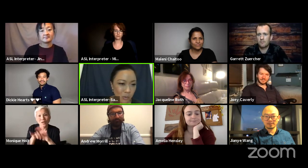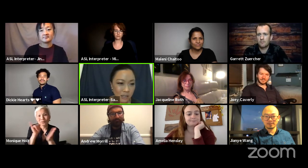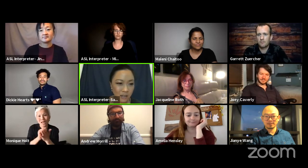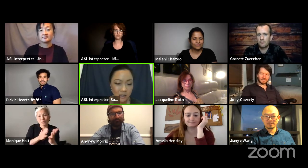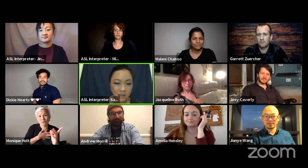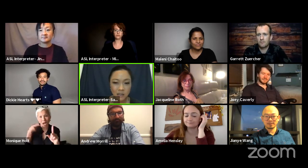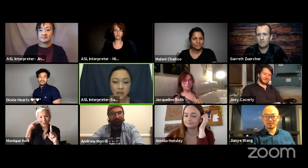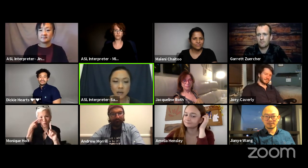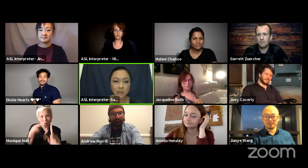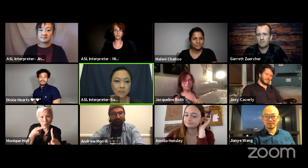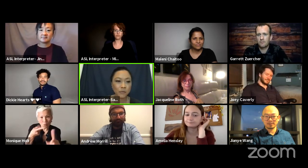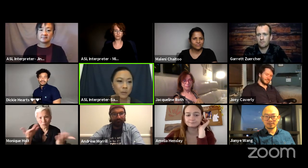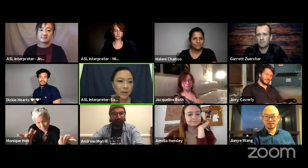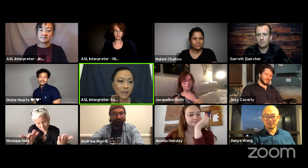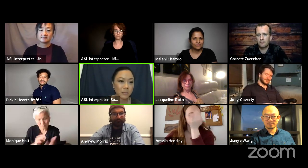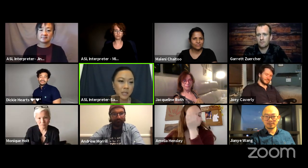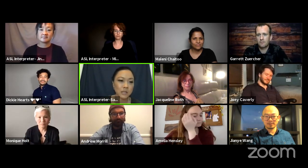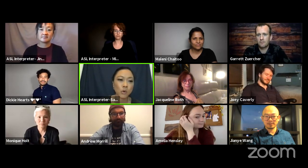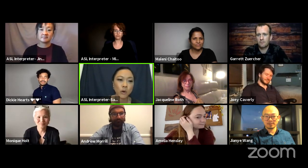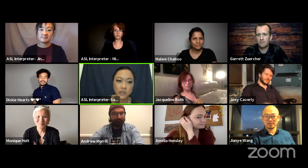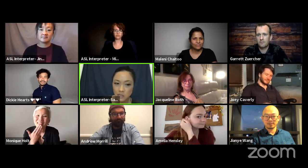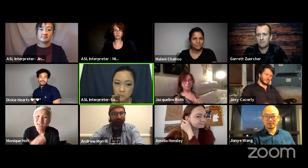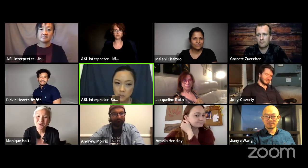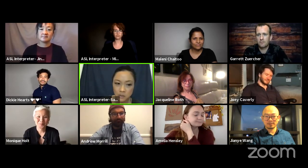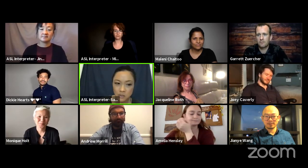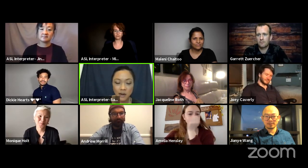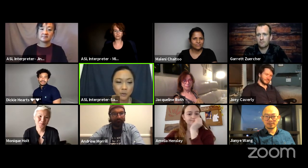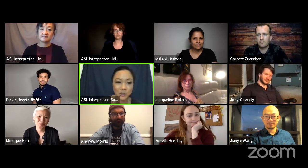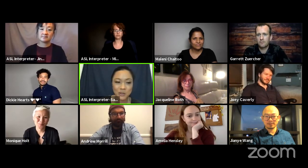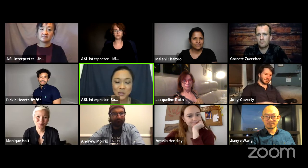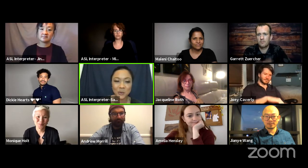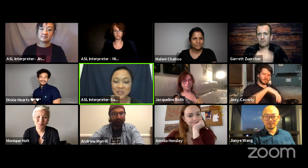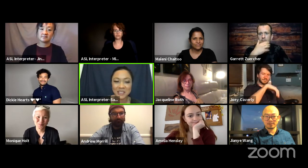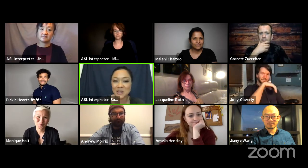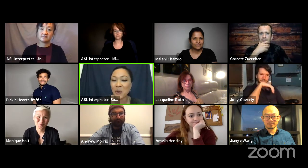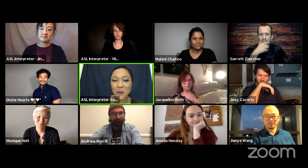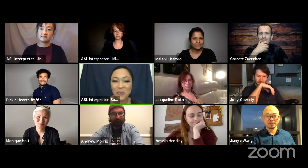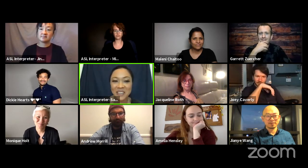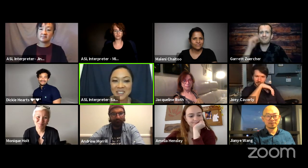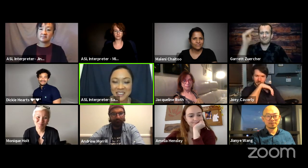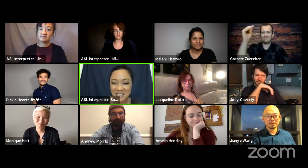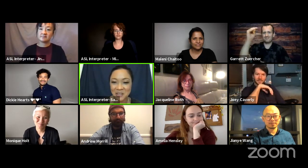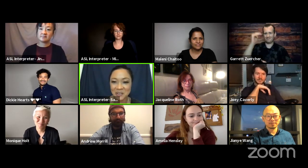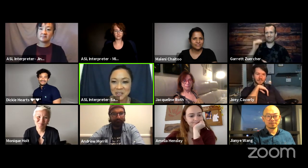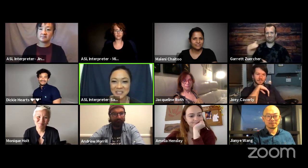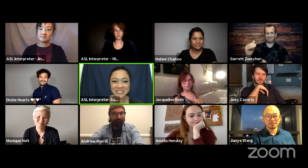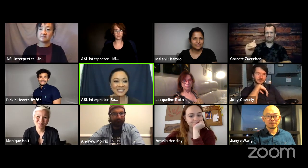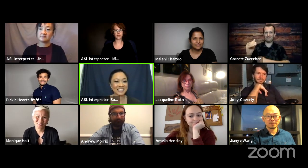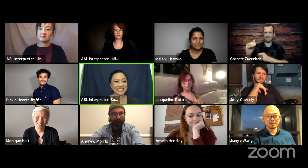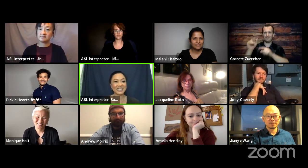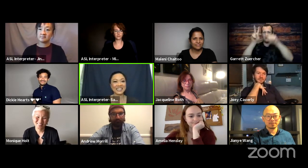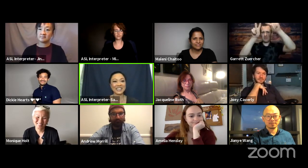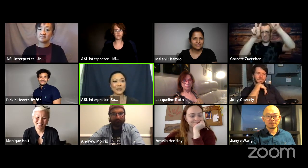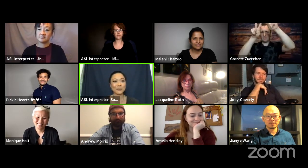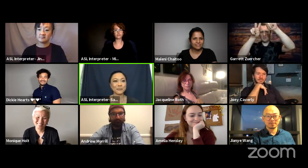to get feedback to make this more accessible to everyone. So that's the goal, and I thank you.